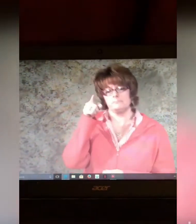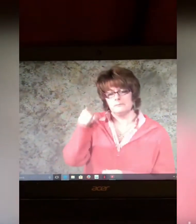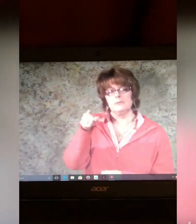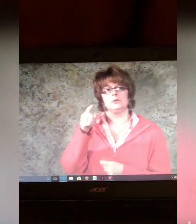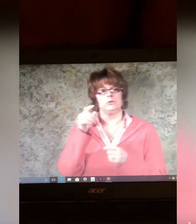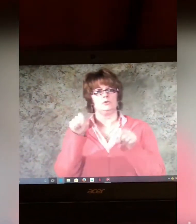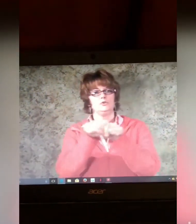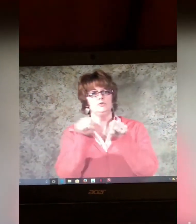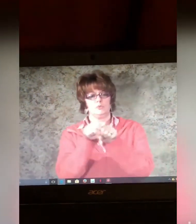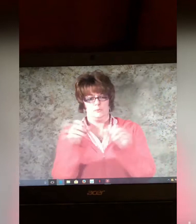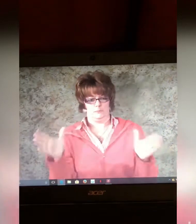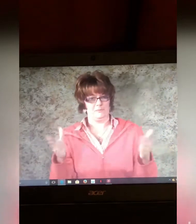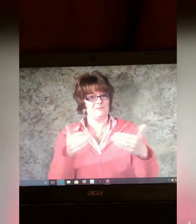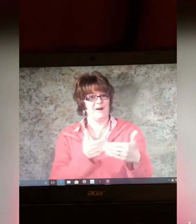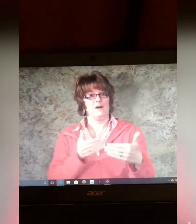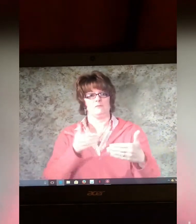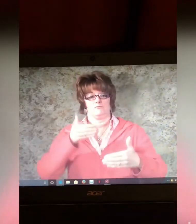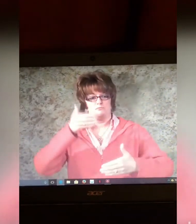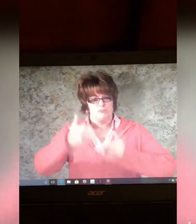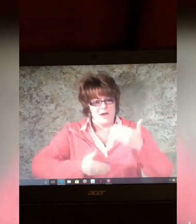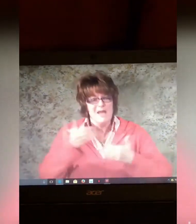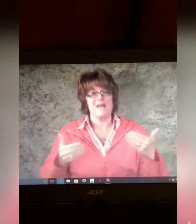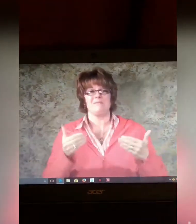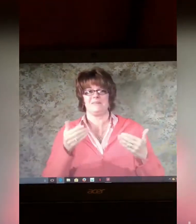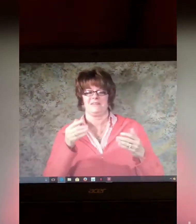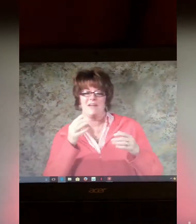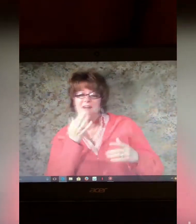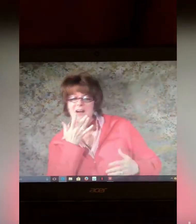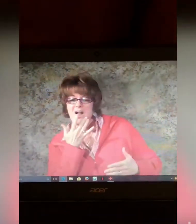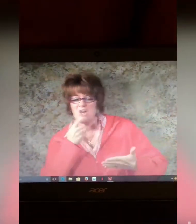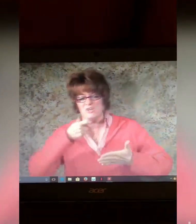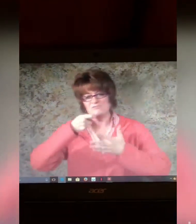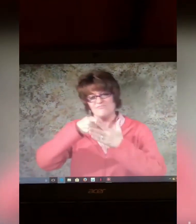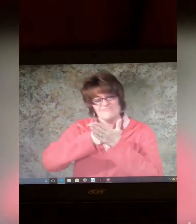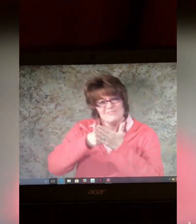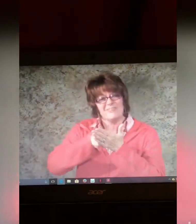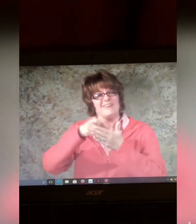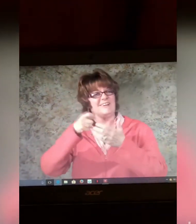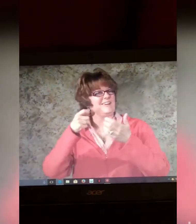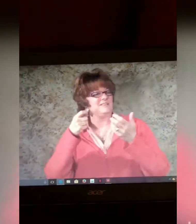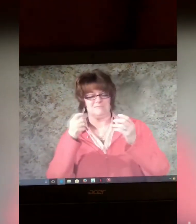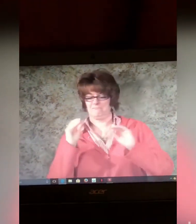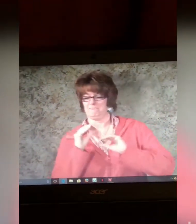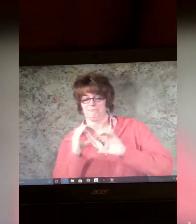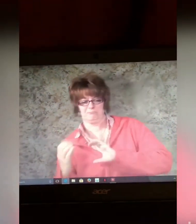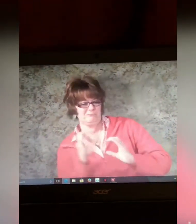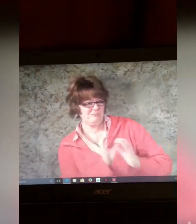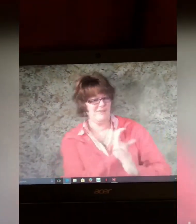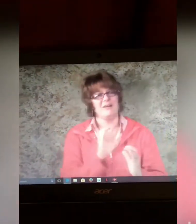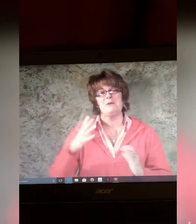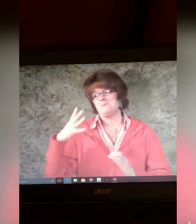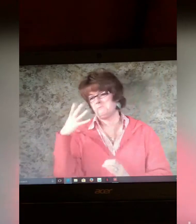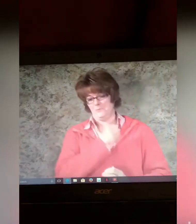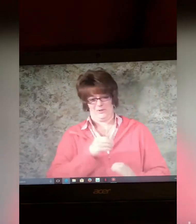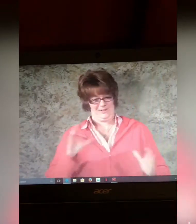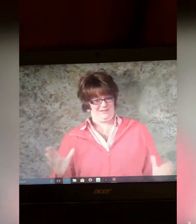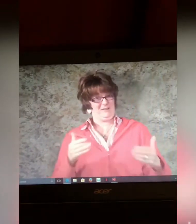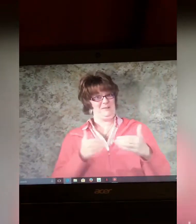you had to go home, get a shoebox, and you had to wrap it and put colors on it, decorate it, and make